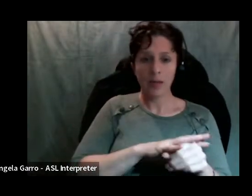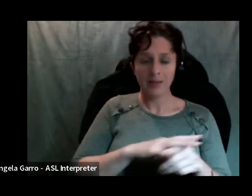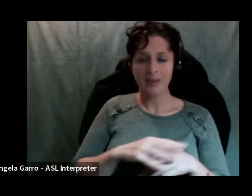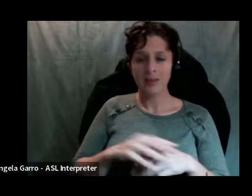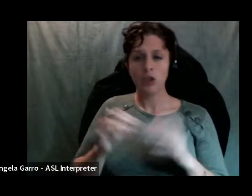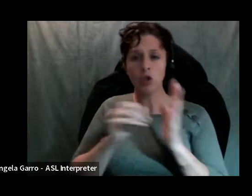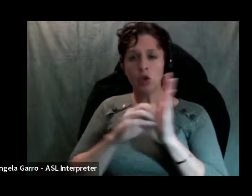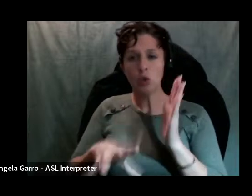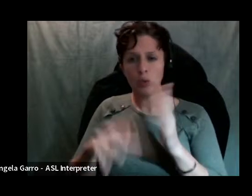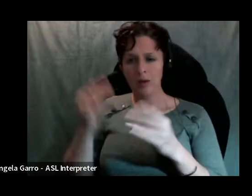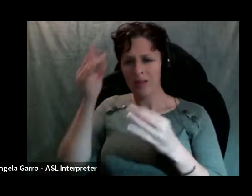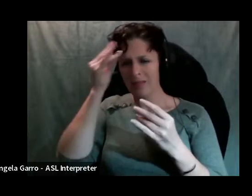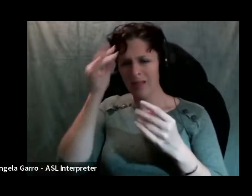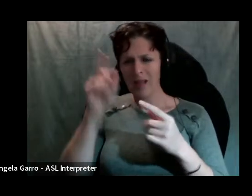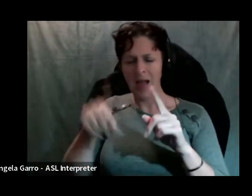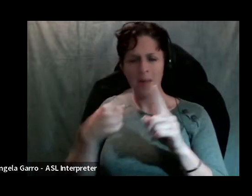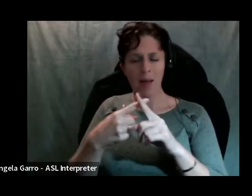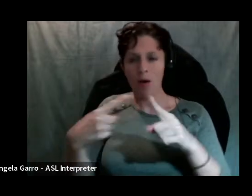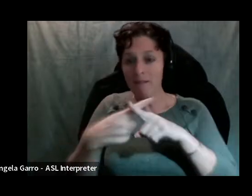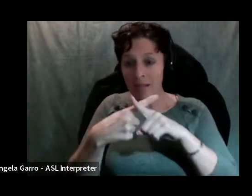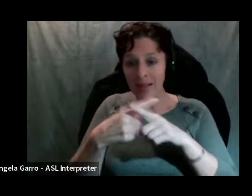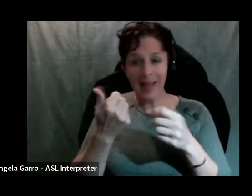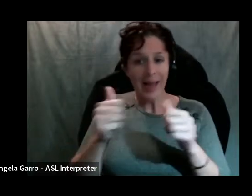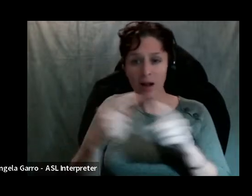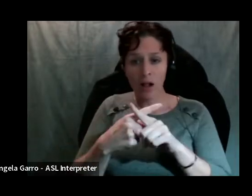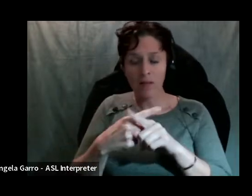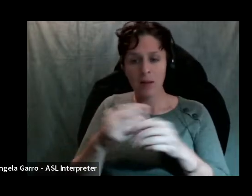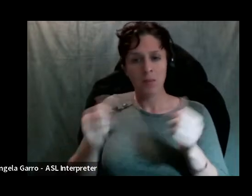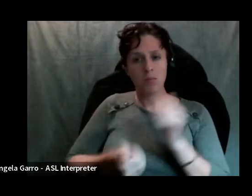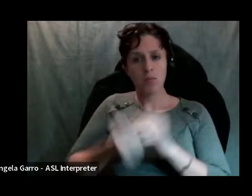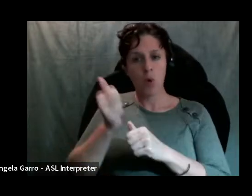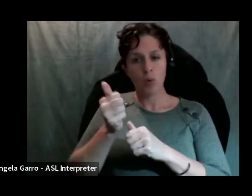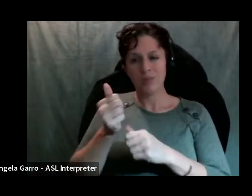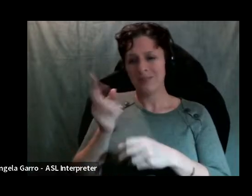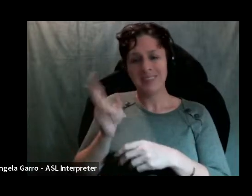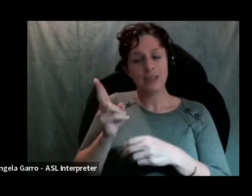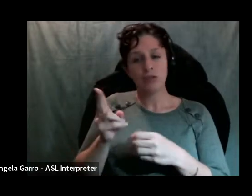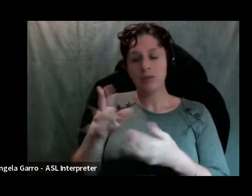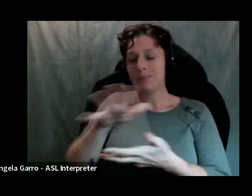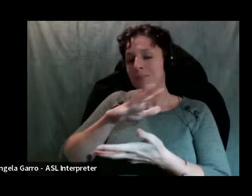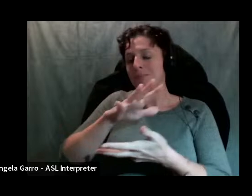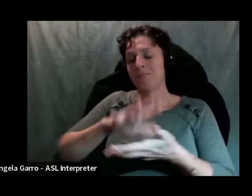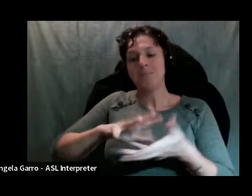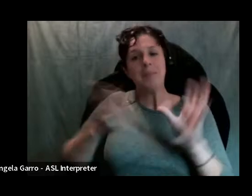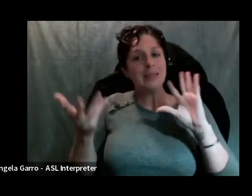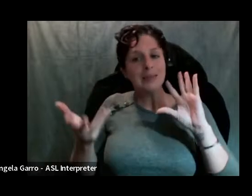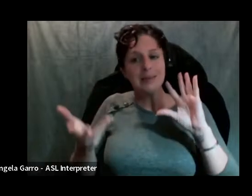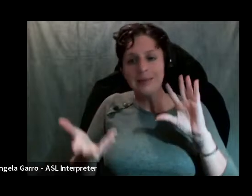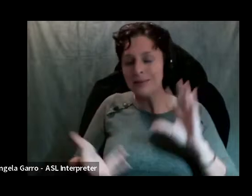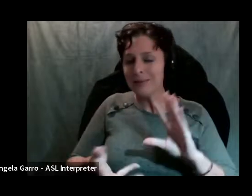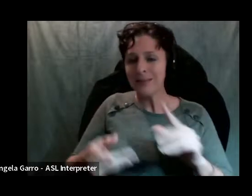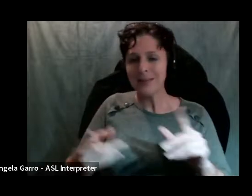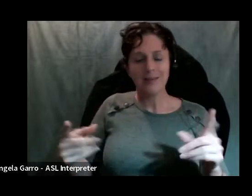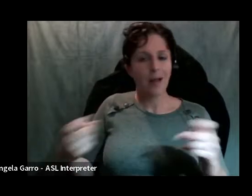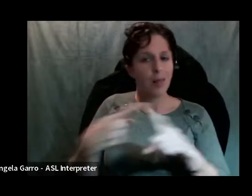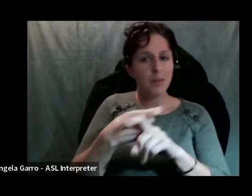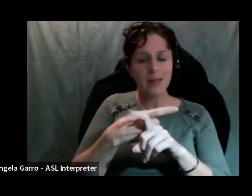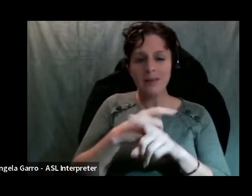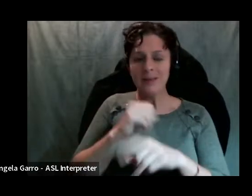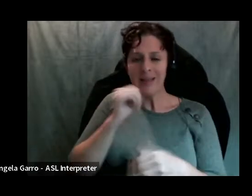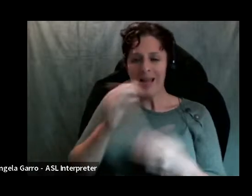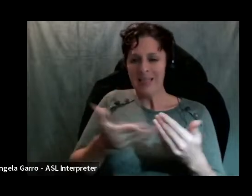about conflicts, any conflict. Most of history is messy and complicated and doesn't easily fit in this